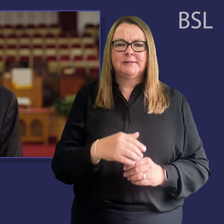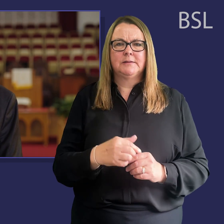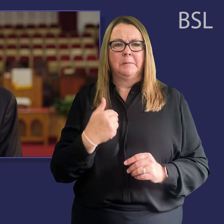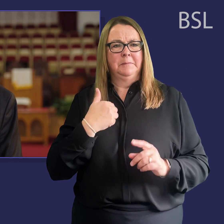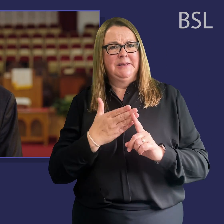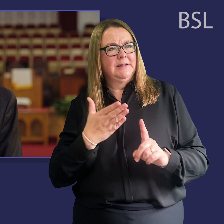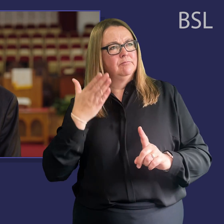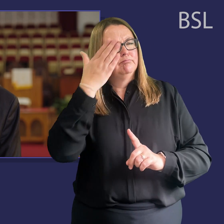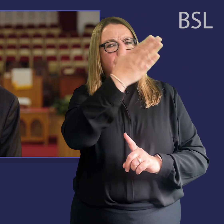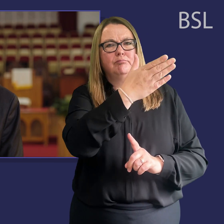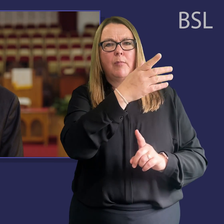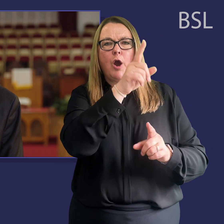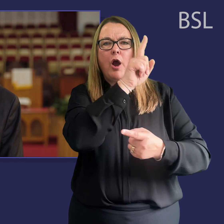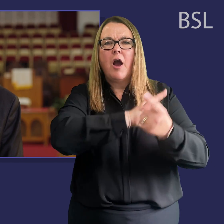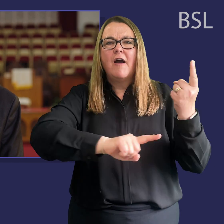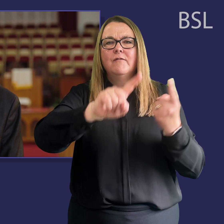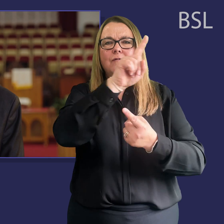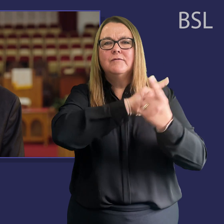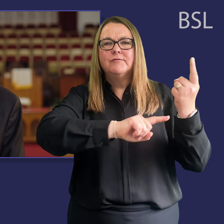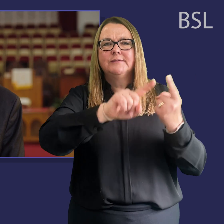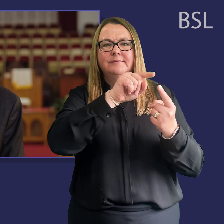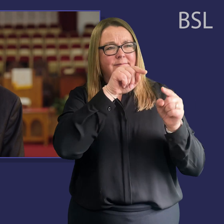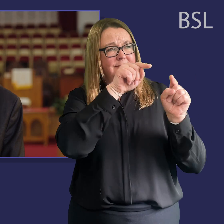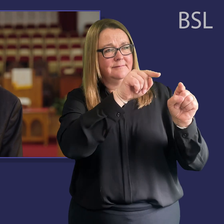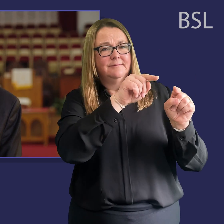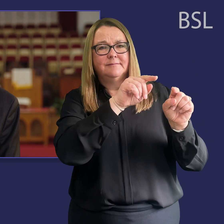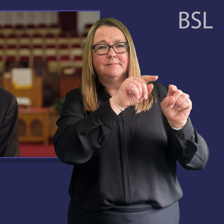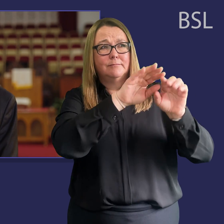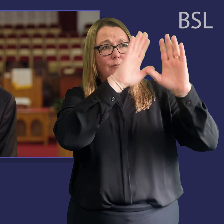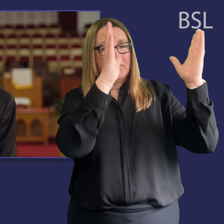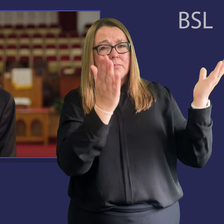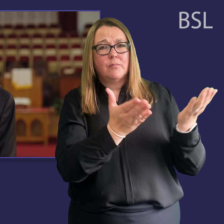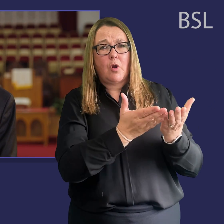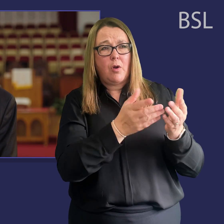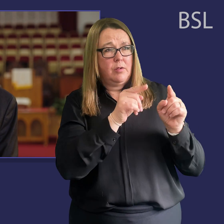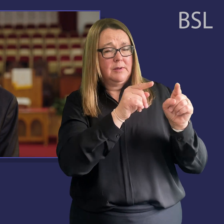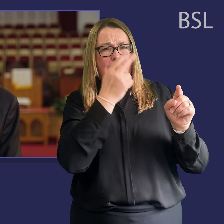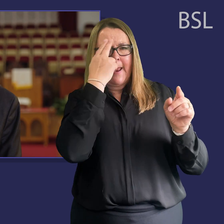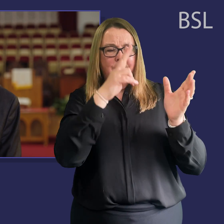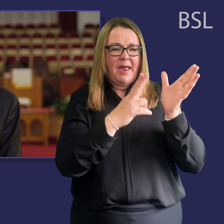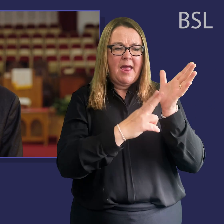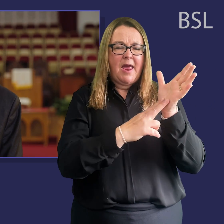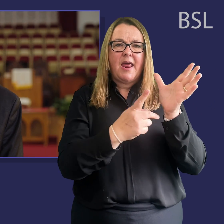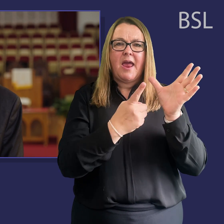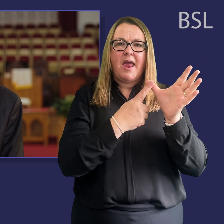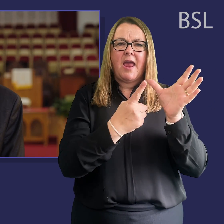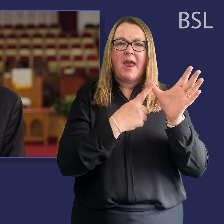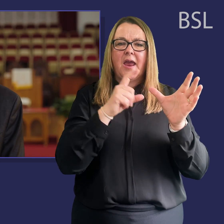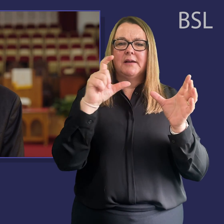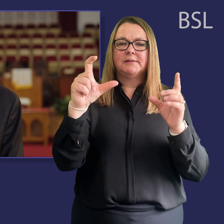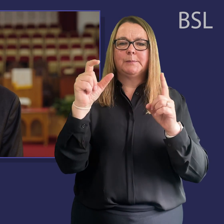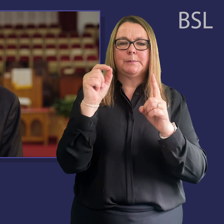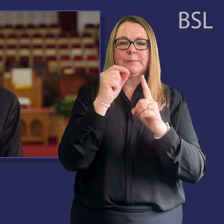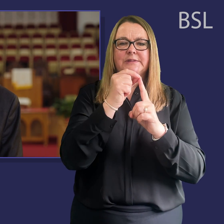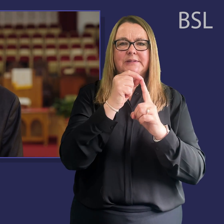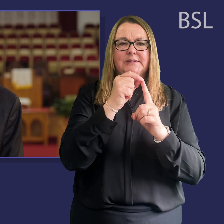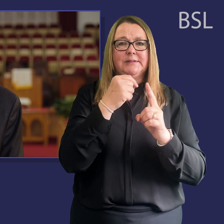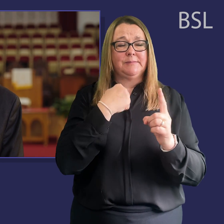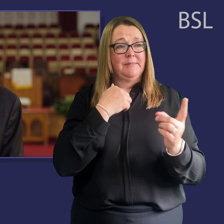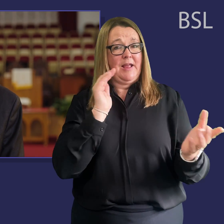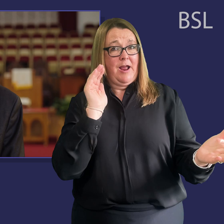where I was asked by the NACP National Board to introduce